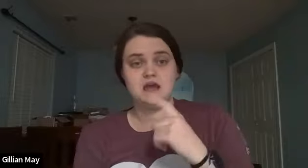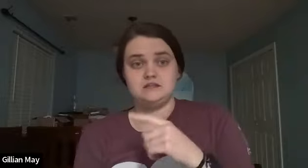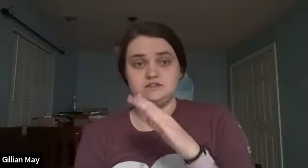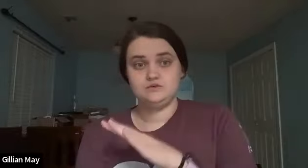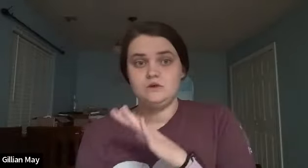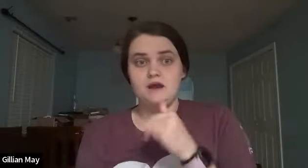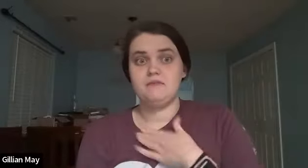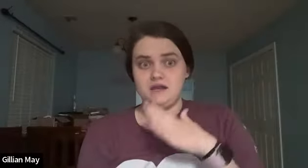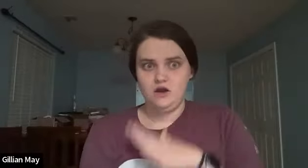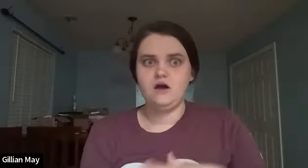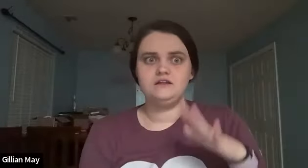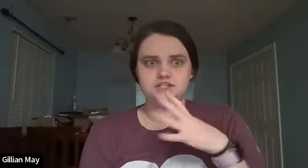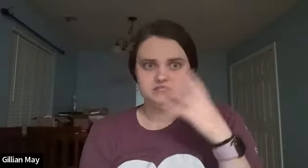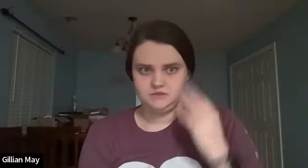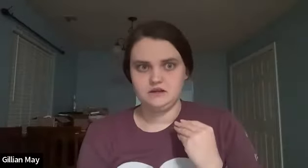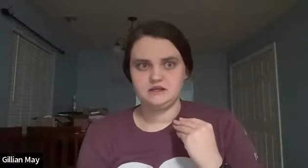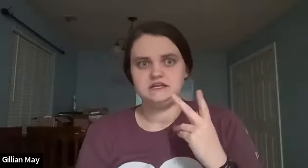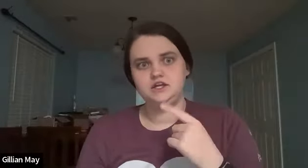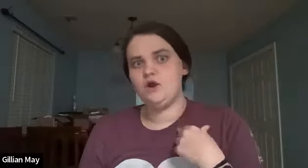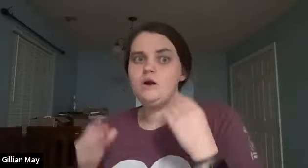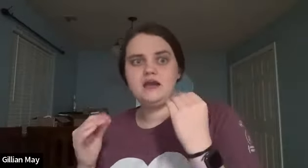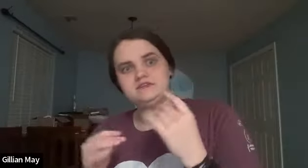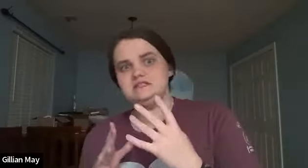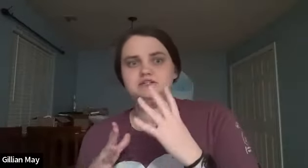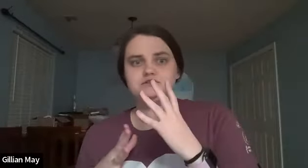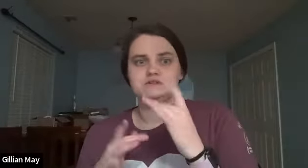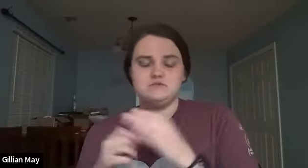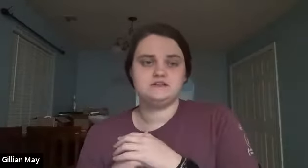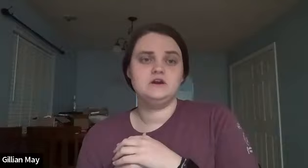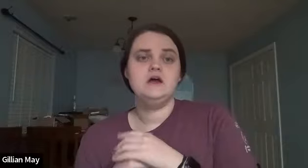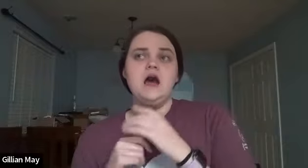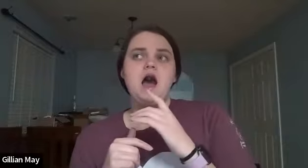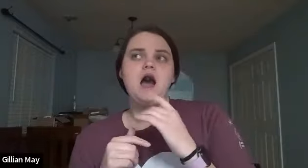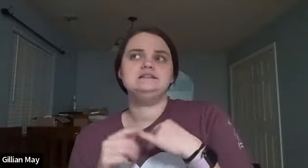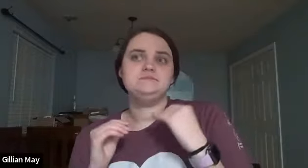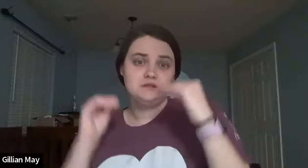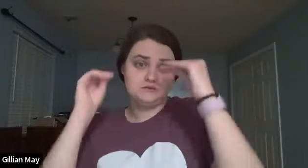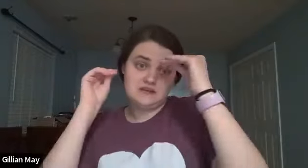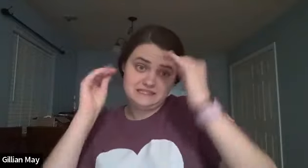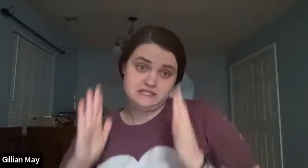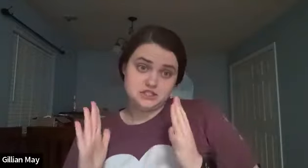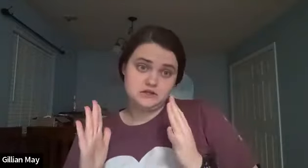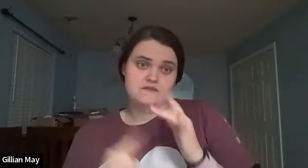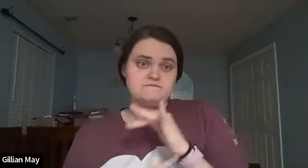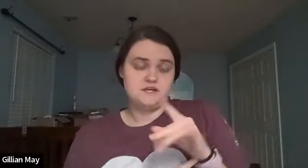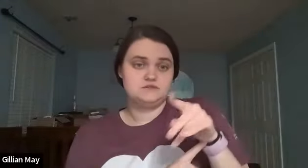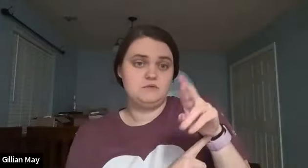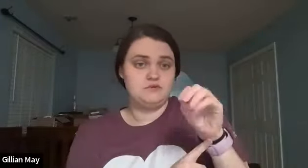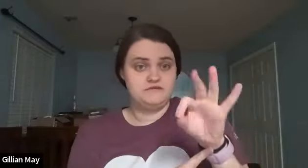at school about my college experience, like, oh, I had this teacher, this professor, I typically will sign teacher and then finger spell